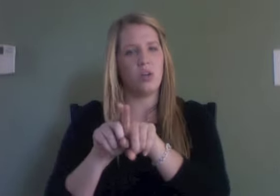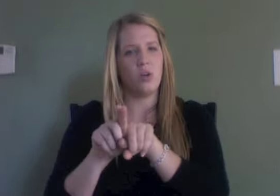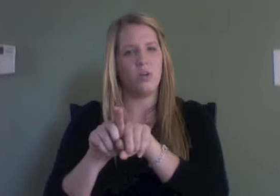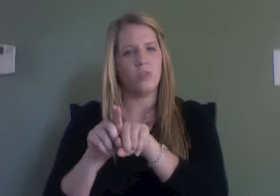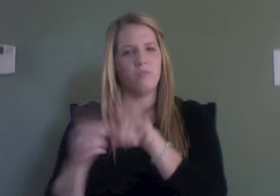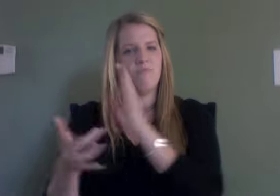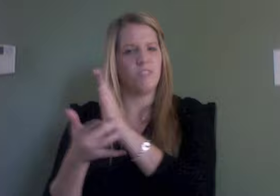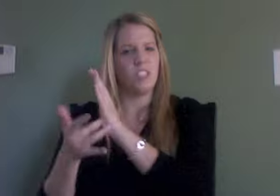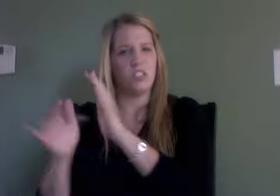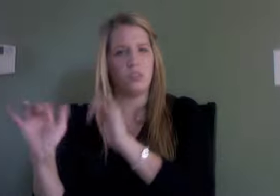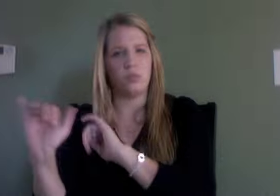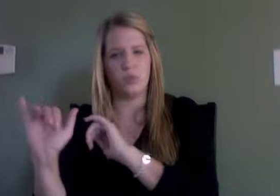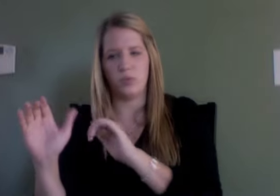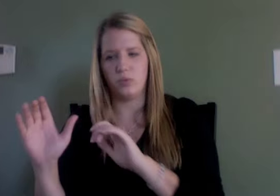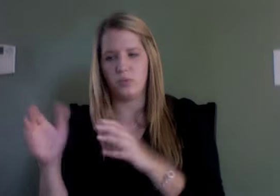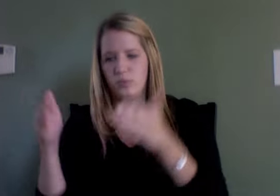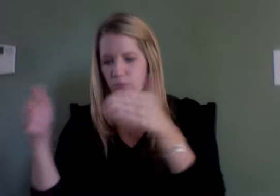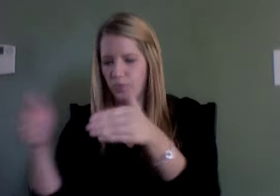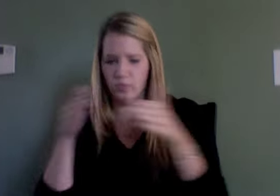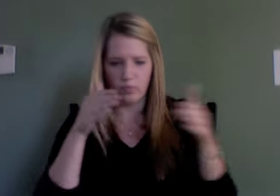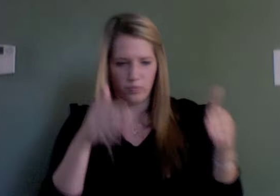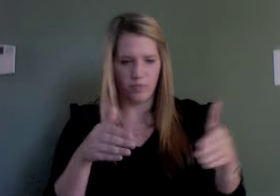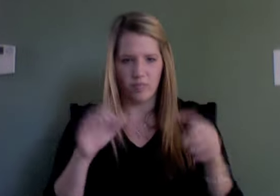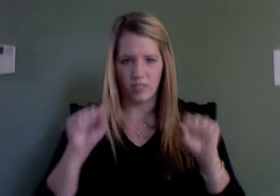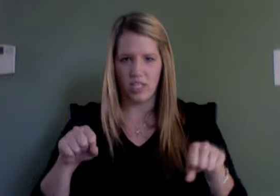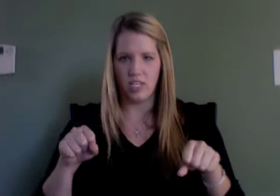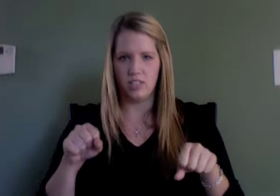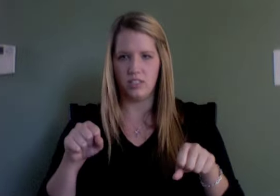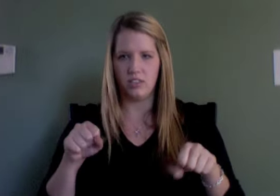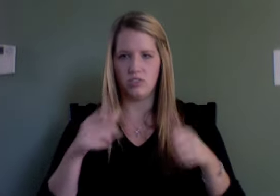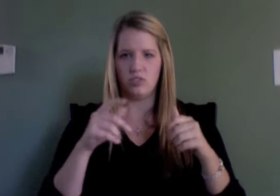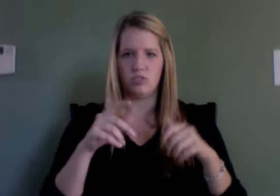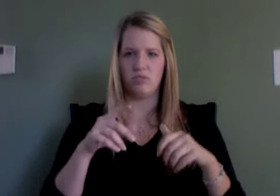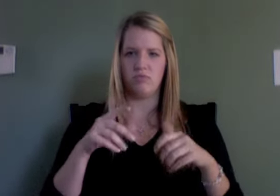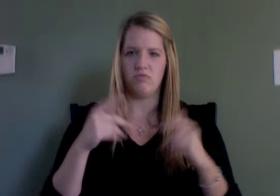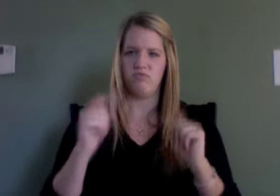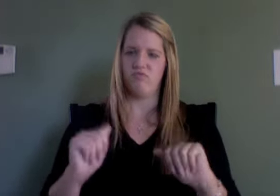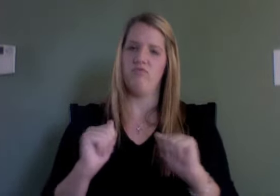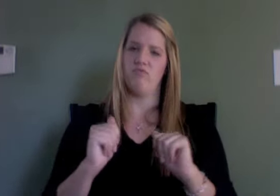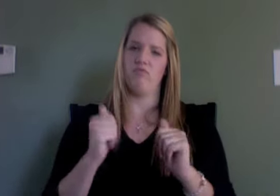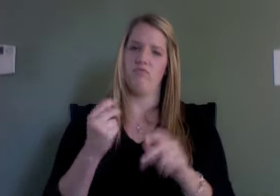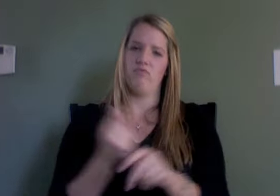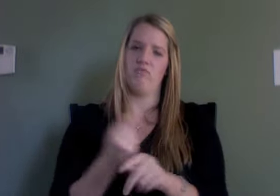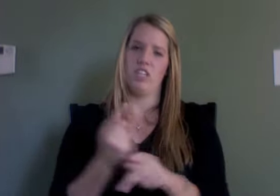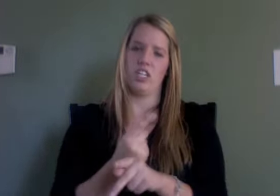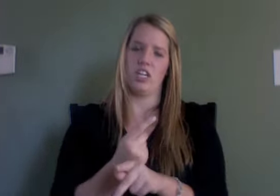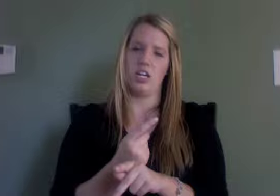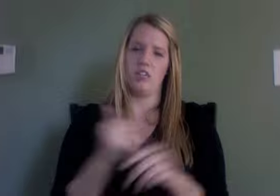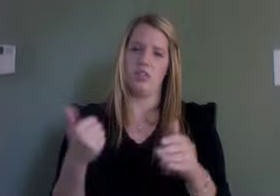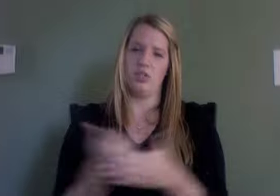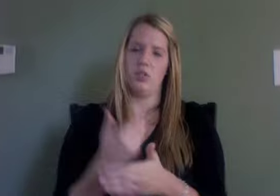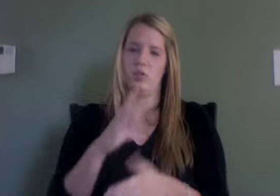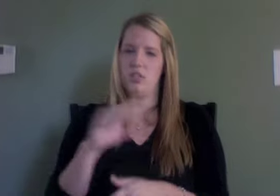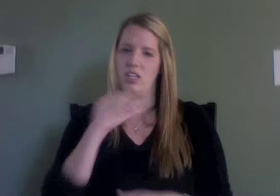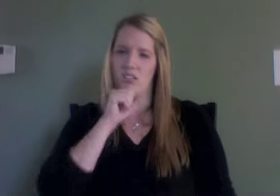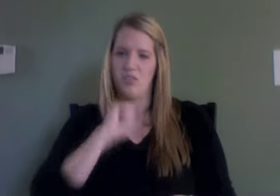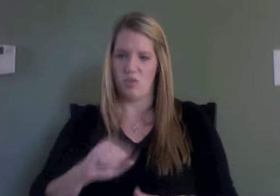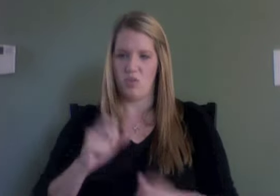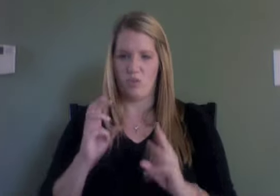old and the new. I think that there are lots of good opportunities for working as a photographer. And